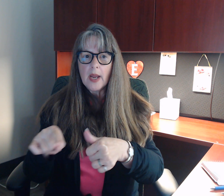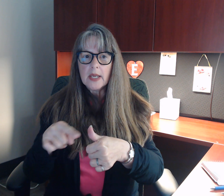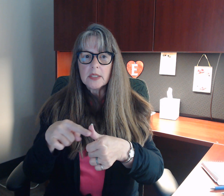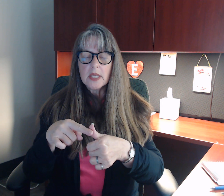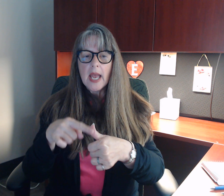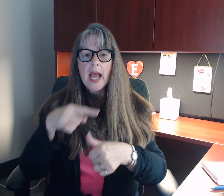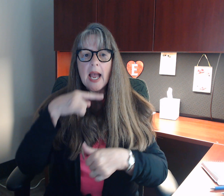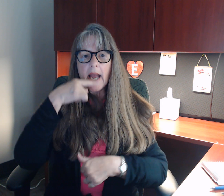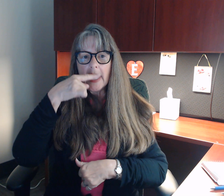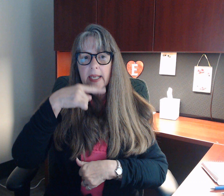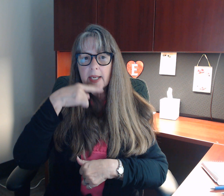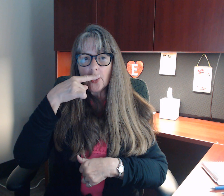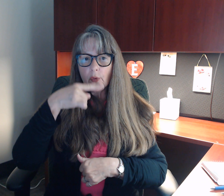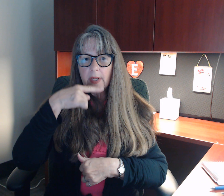ways. A hearing